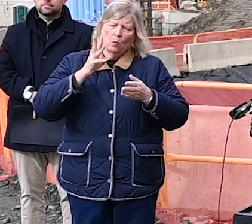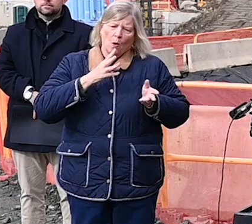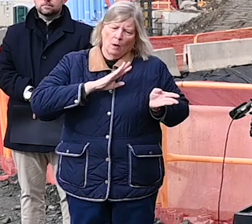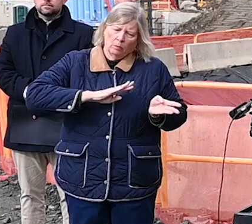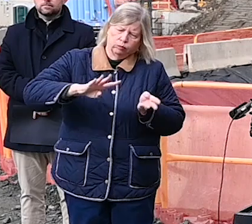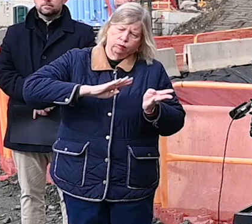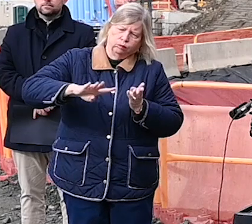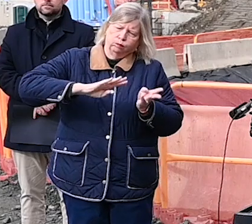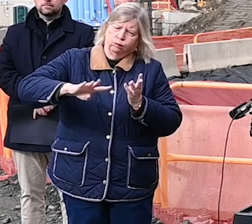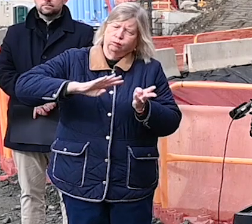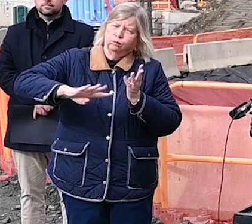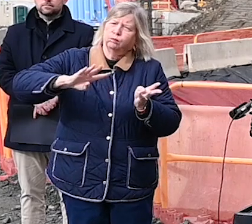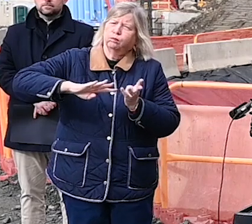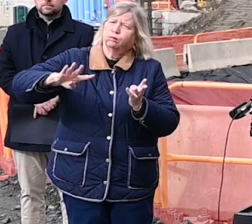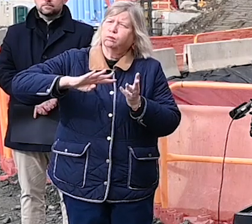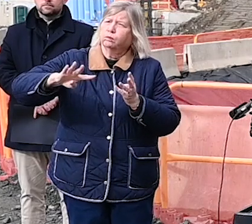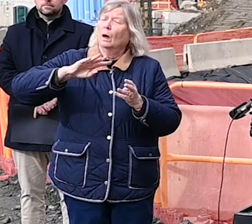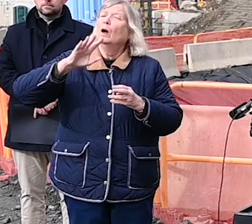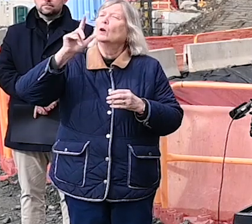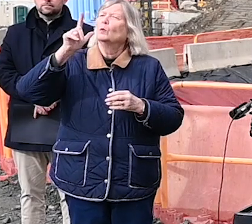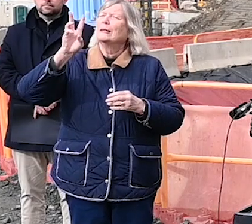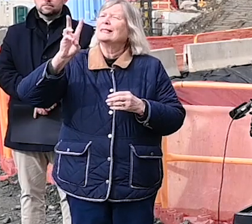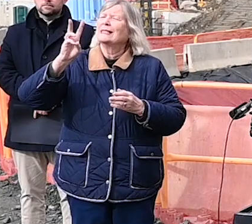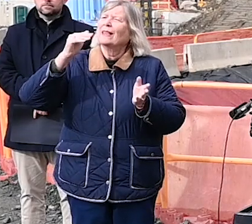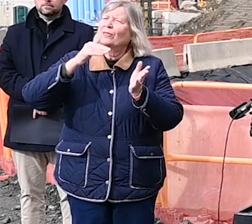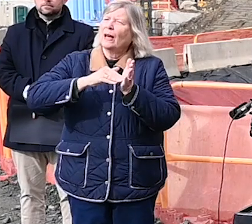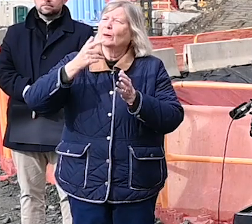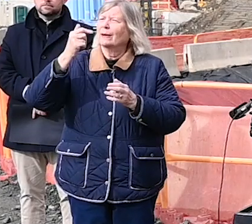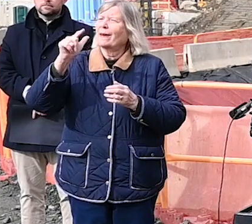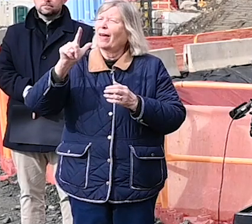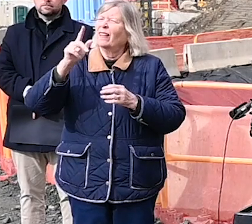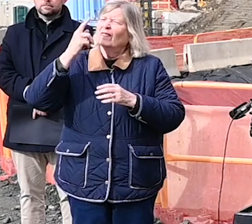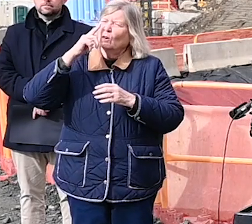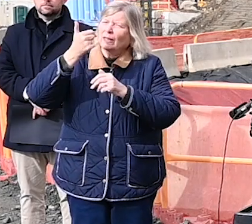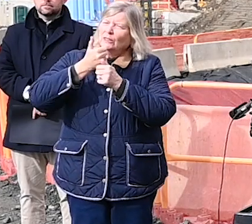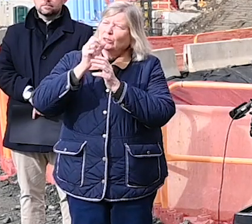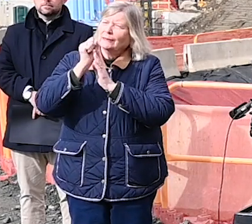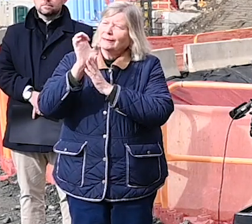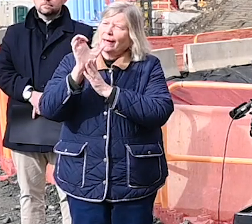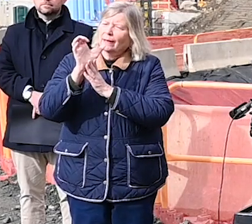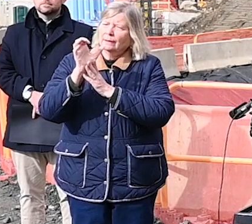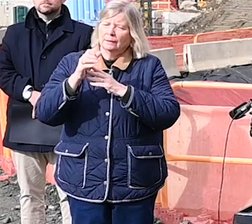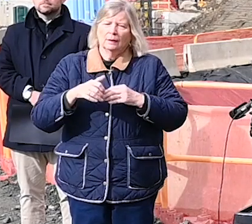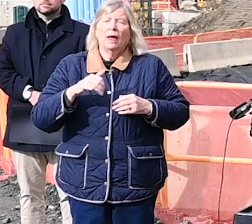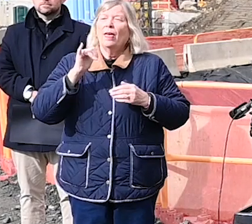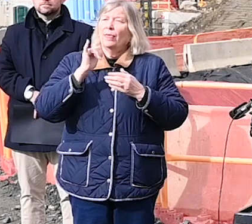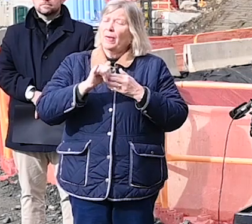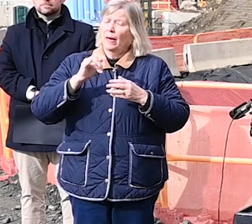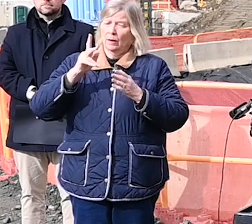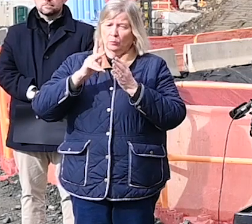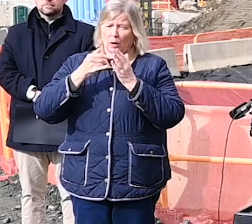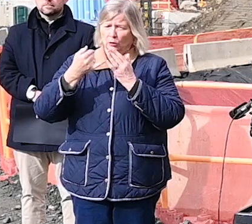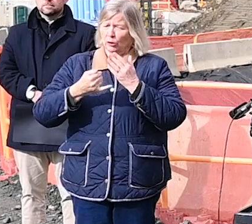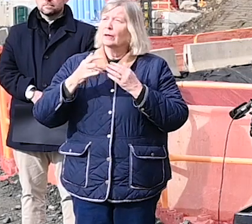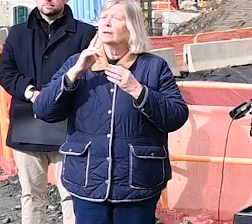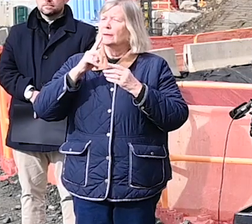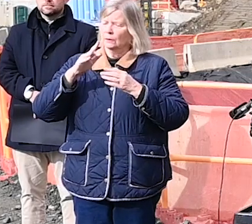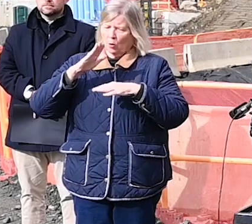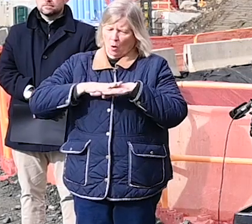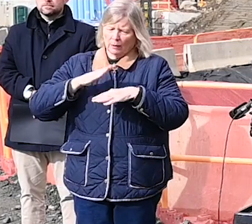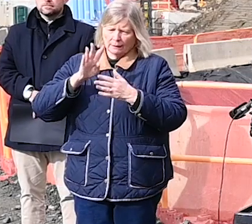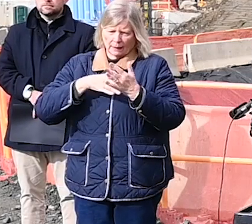rate of 26,000 gallons per second. And I'm pleased to share that this project is progressing on